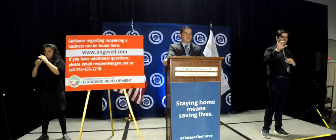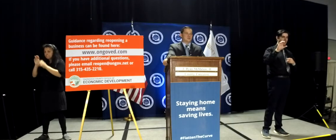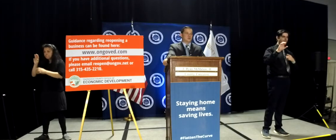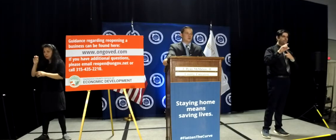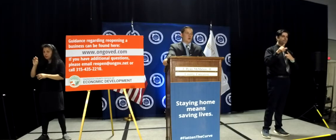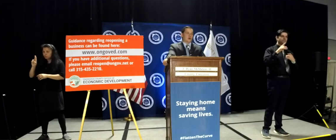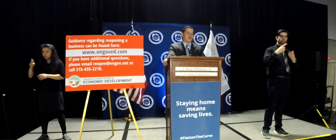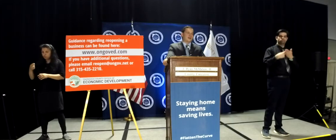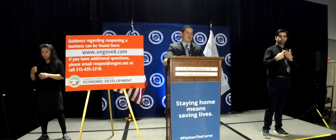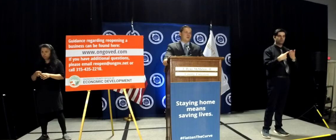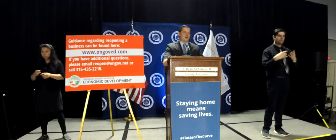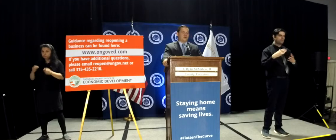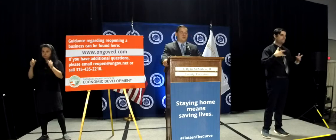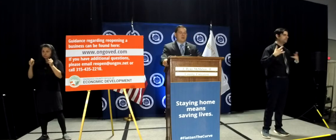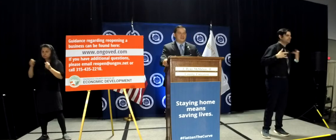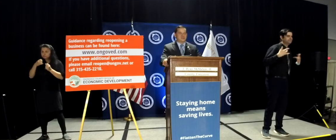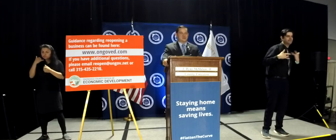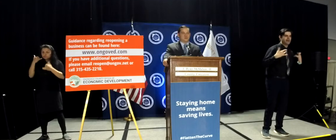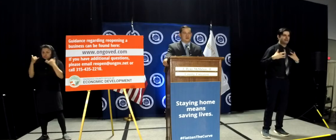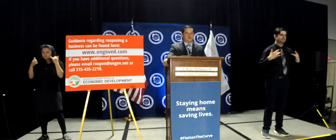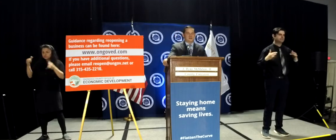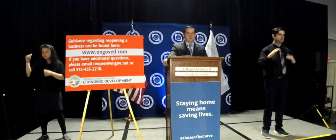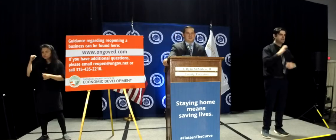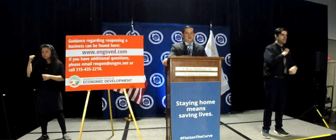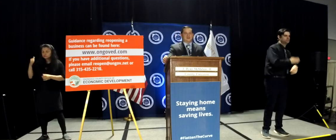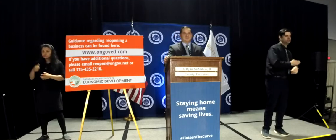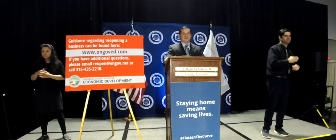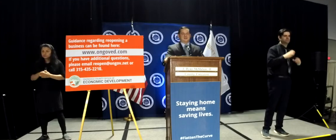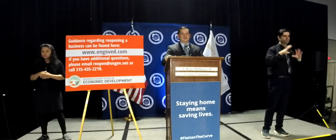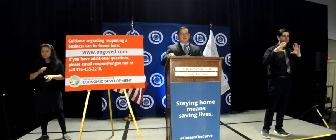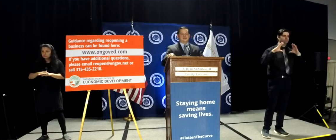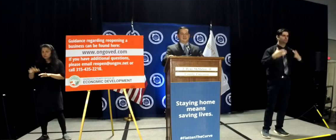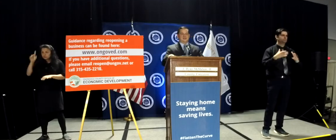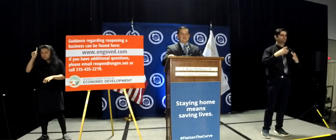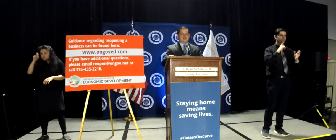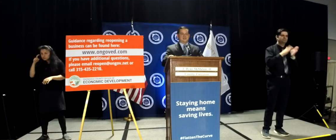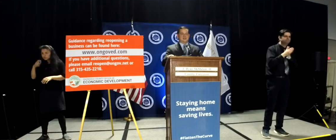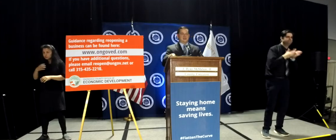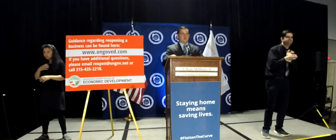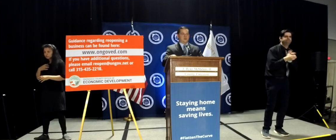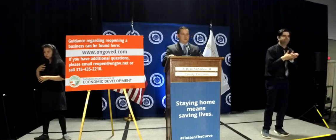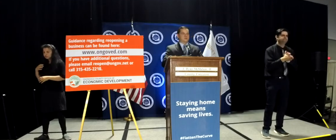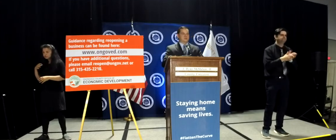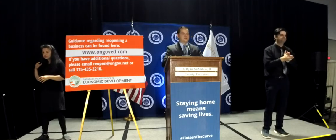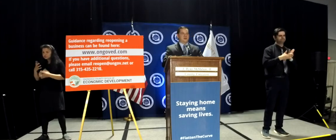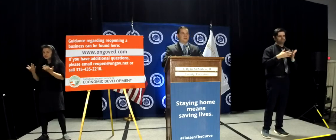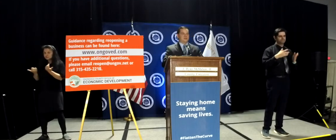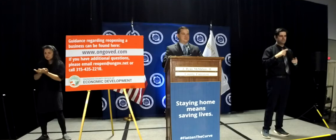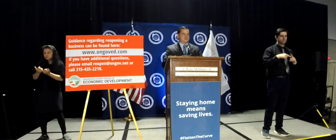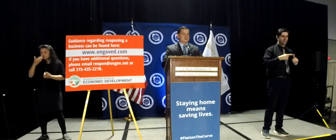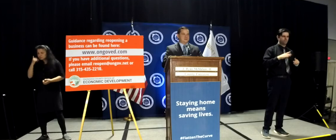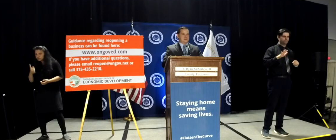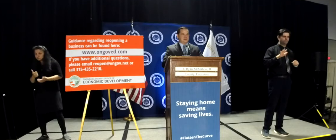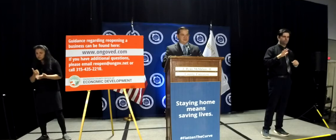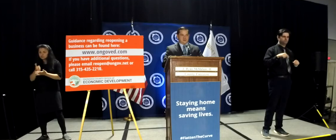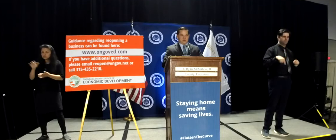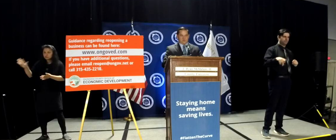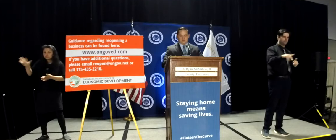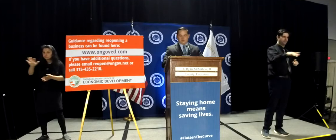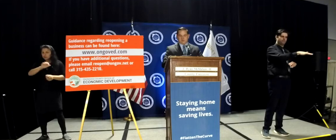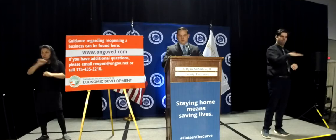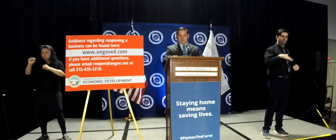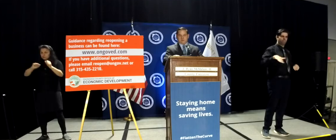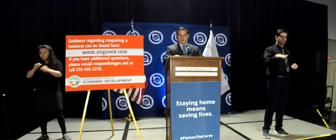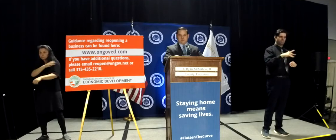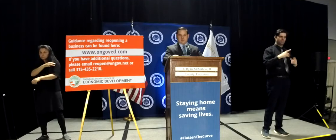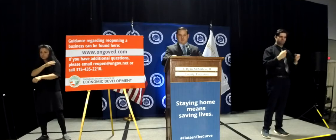group in Central New York who are very passionate about their citizens, and we're closest to all this. So